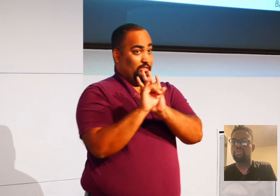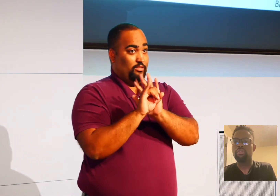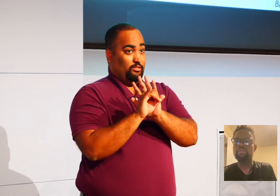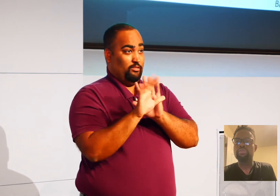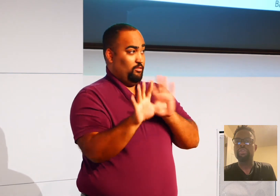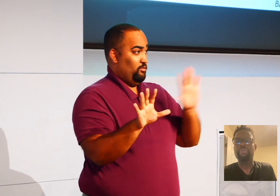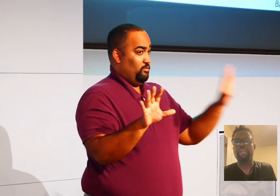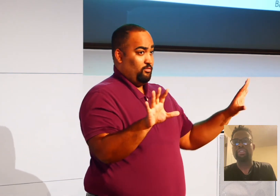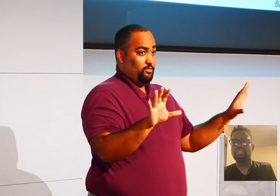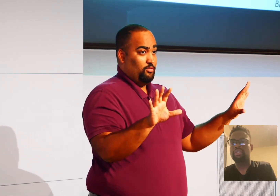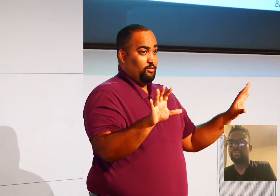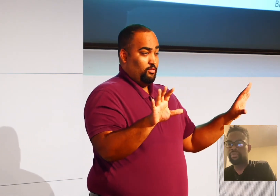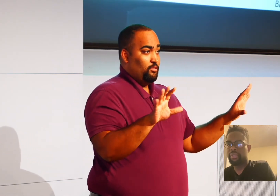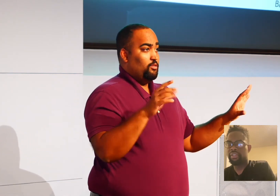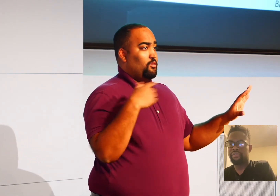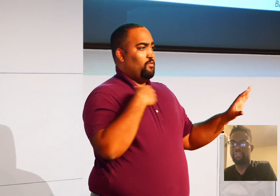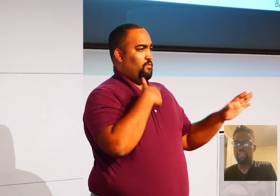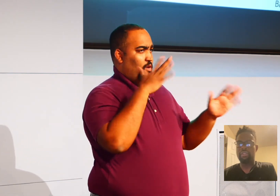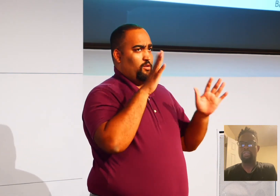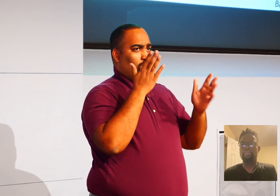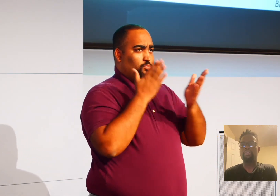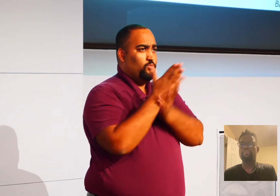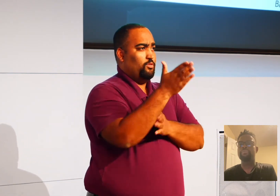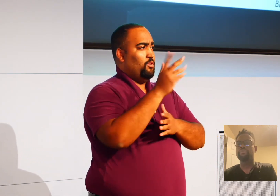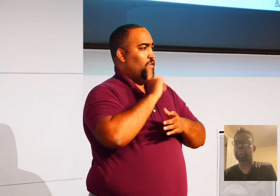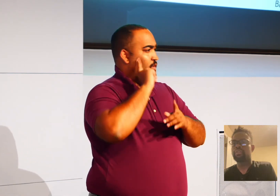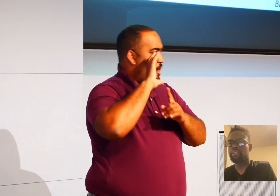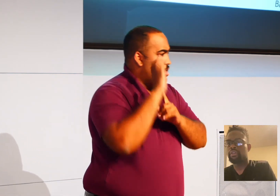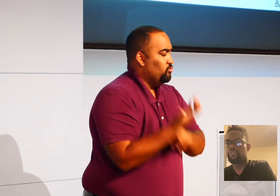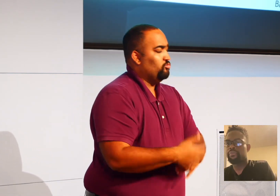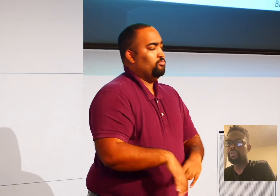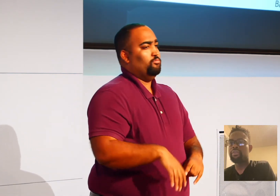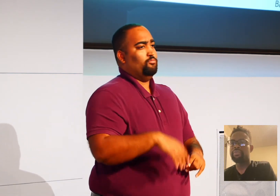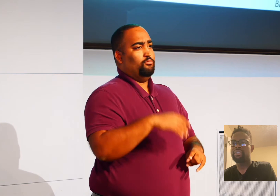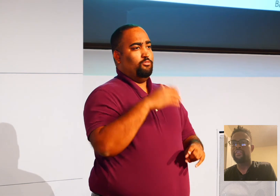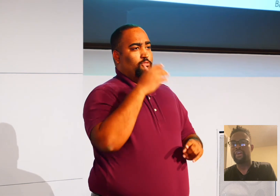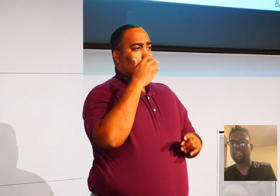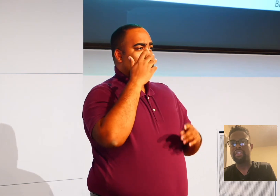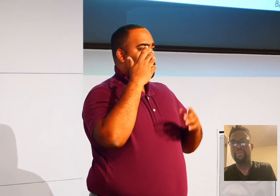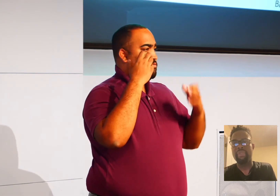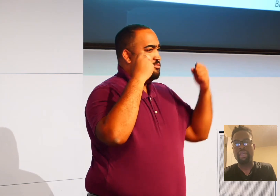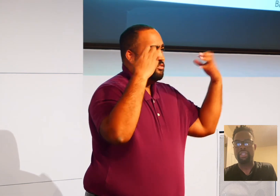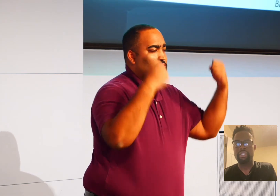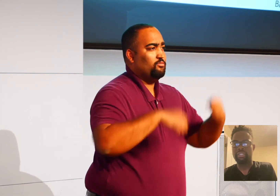Cultural implications can mean many different things. For me, it was deaf identity and black identity.